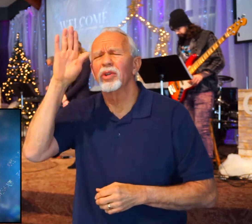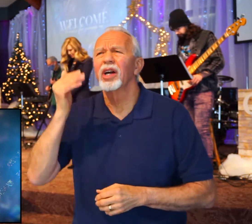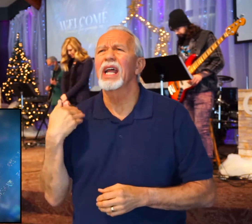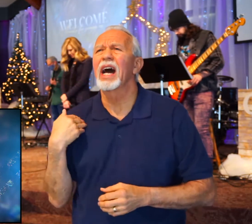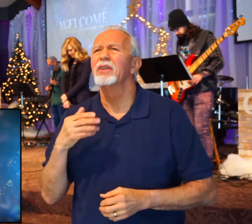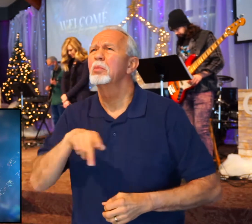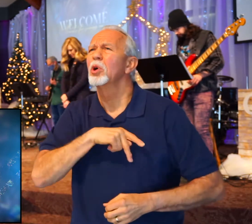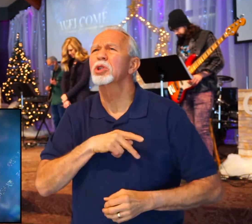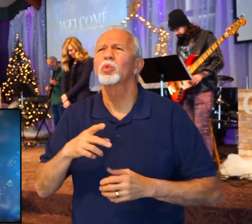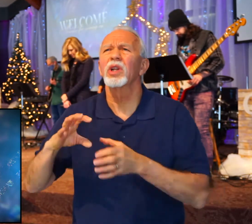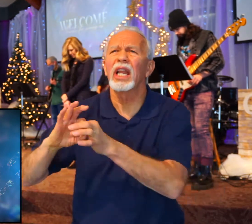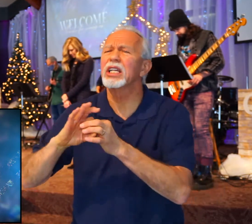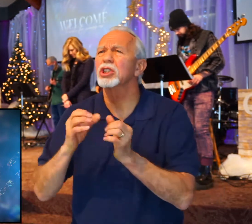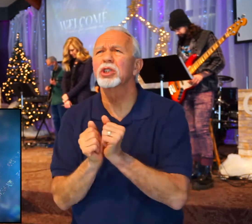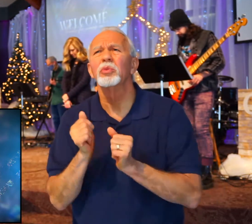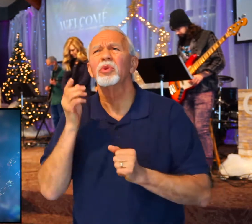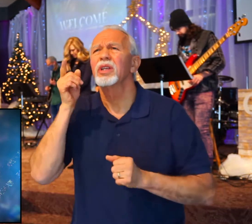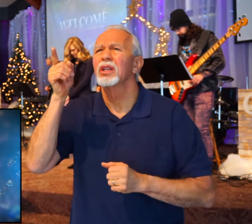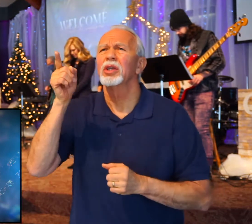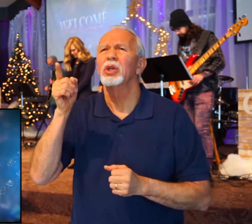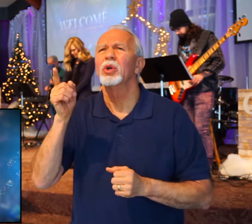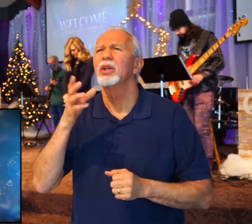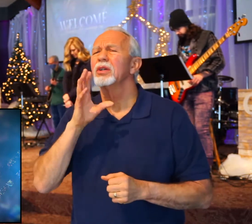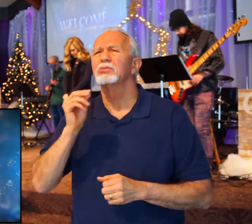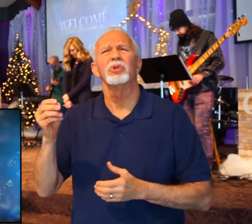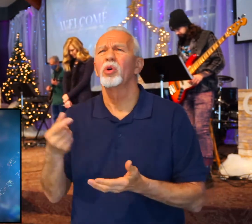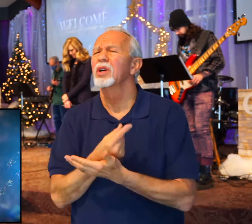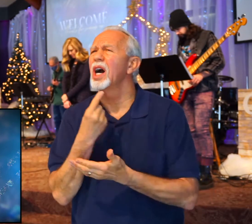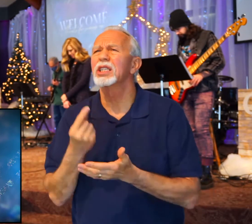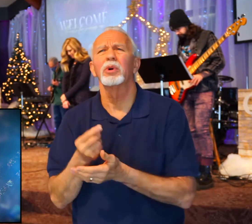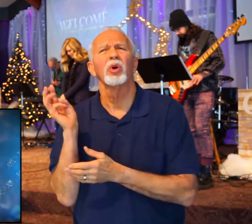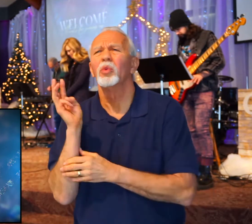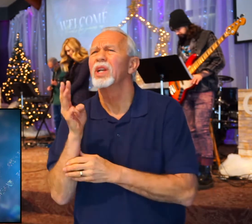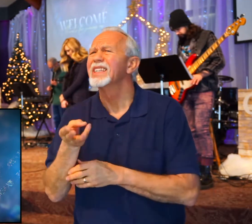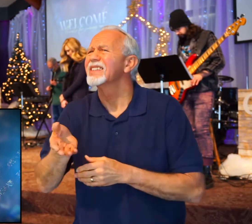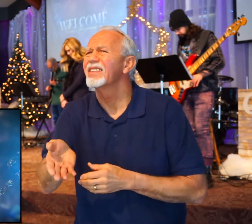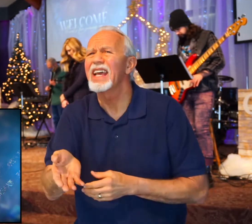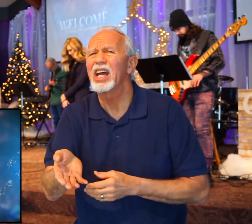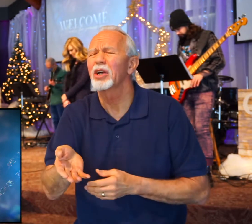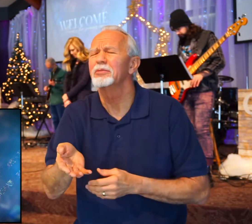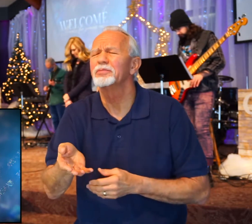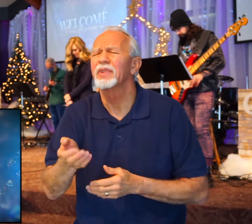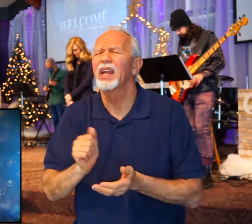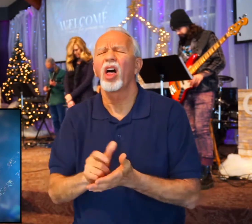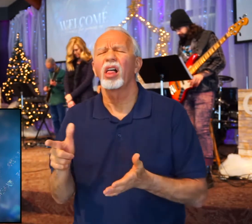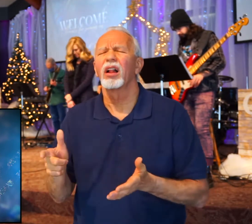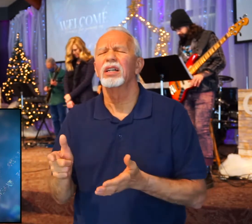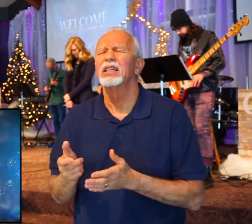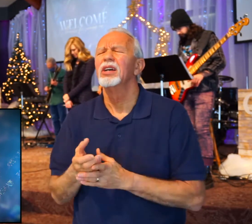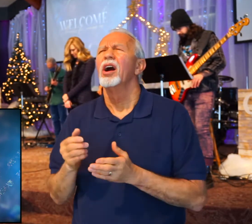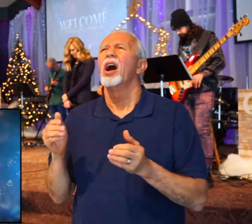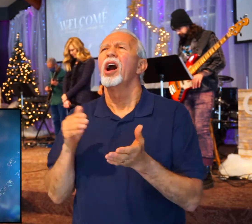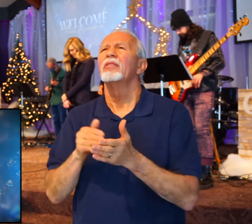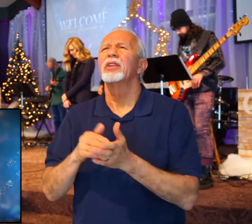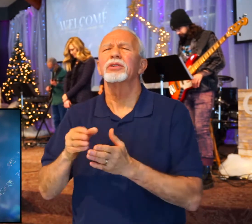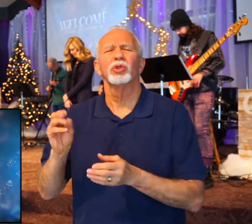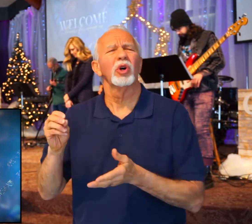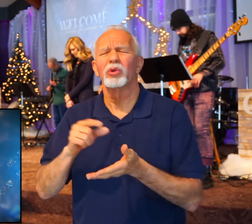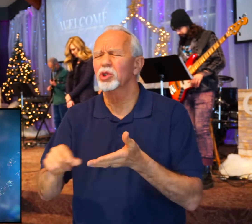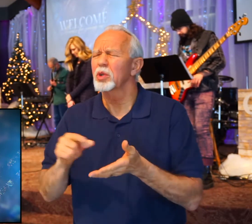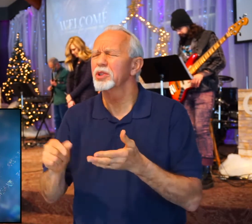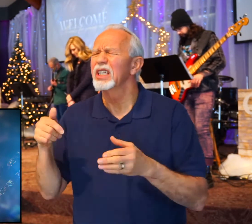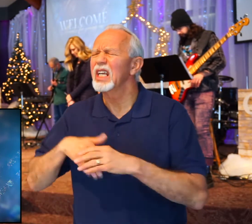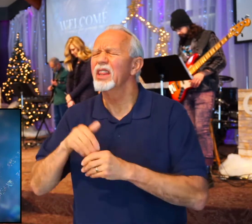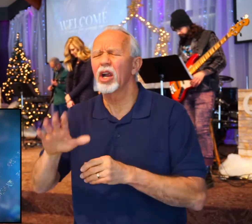personal relationship with you, and in many cases, there's no gospel witness there at all, and often there's no scriptures in their